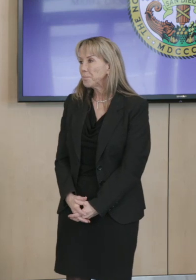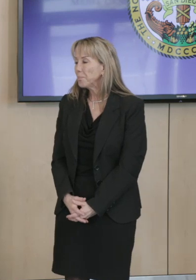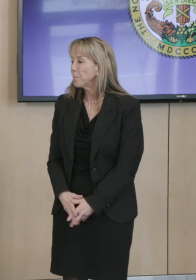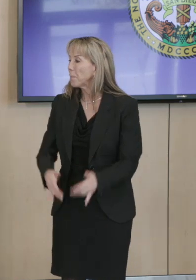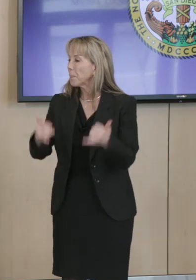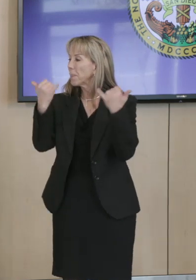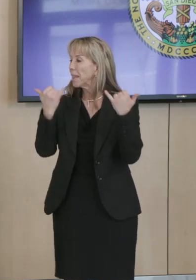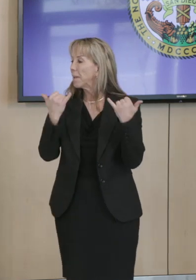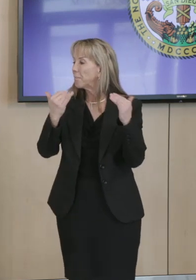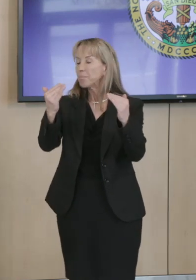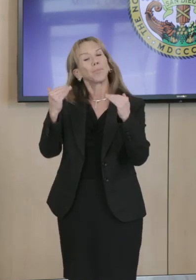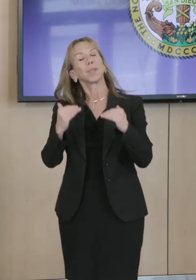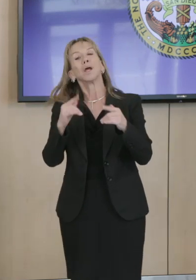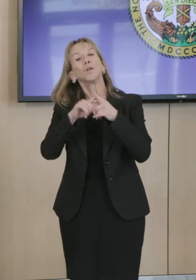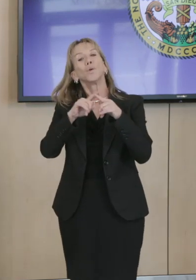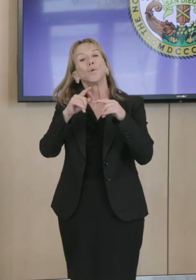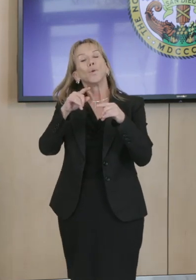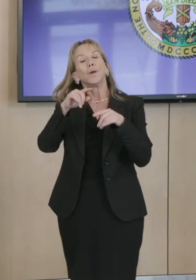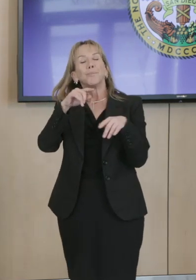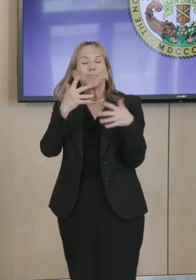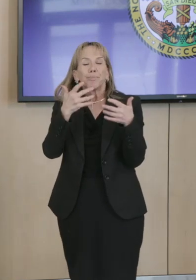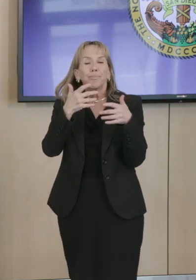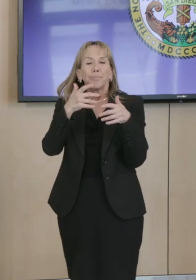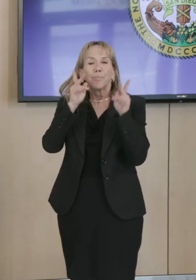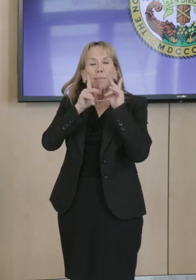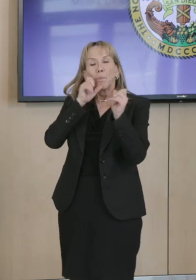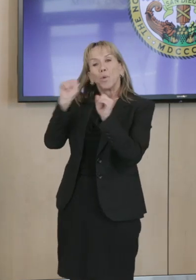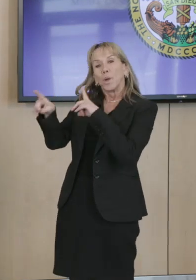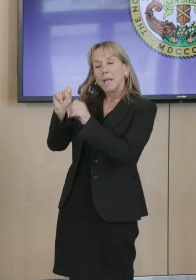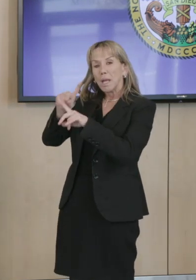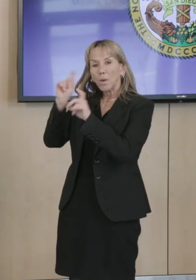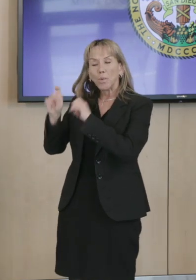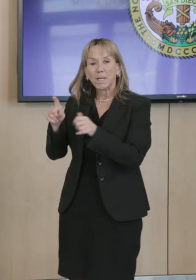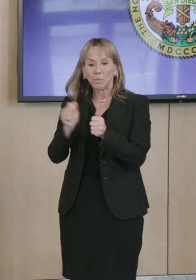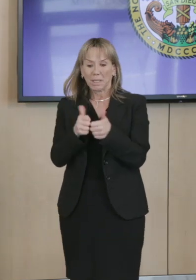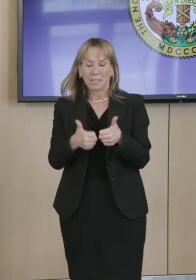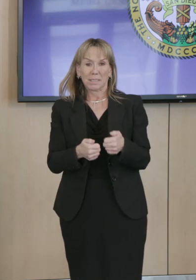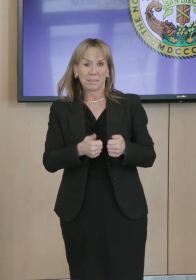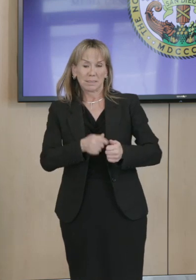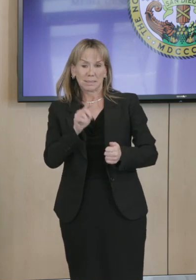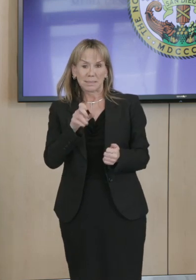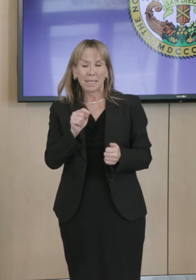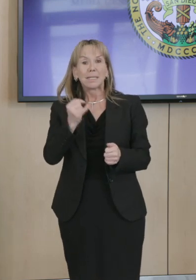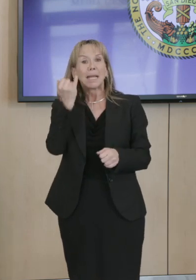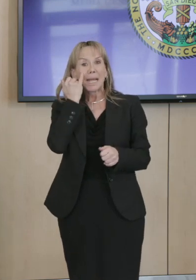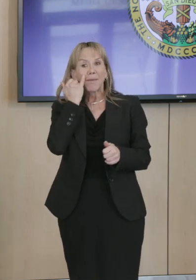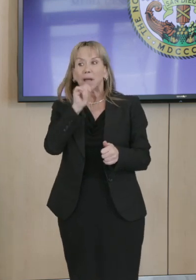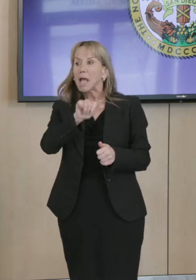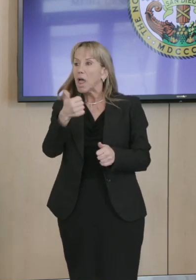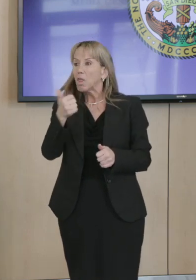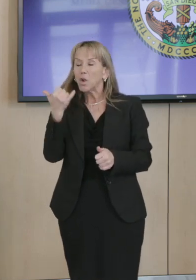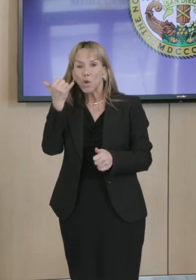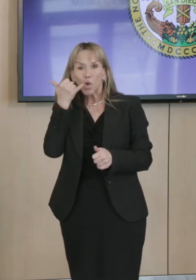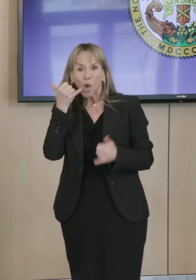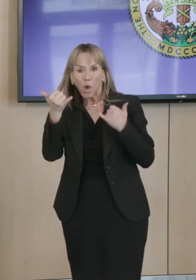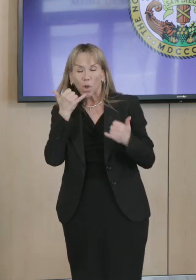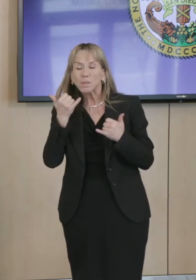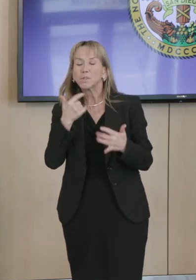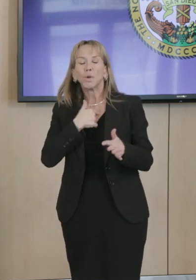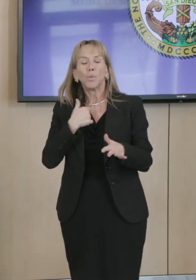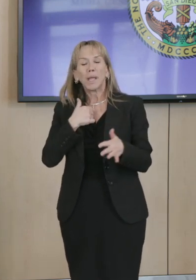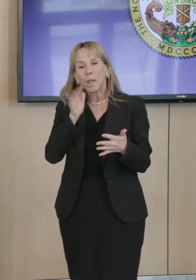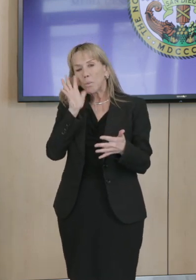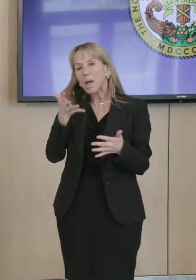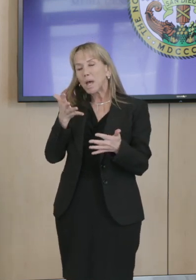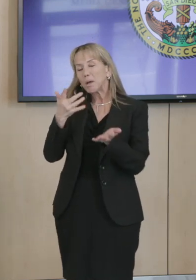Okay, we're going to go to the text questions now. If there are additional media calls that are made, we will deal with those after we get done